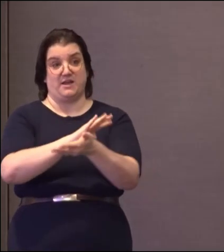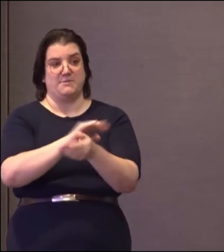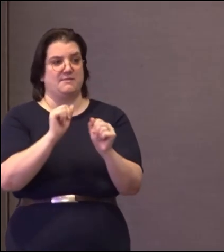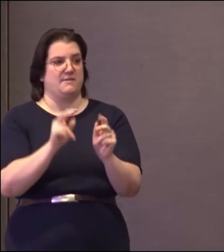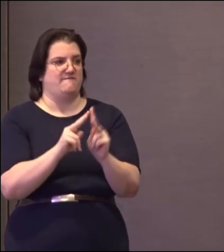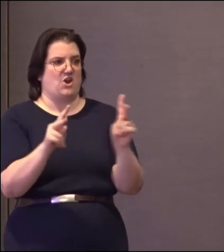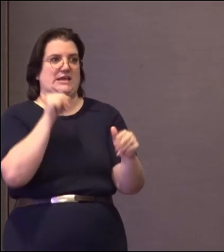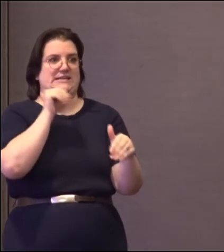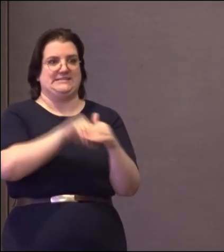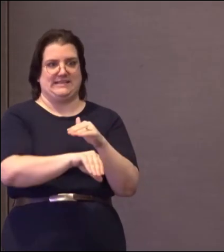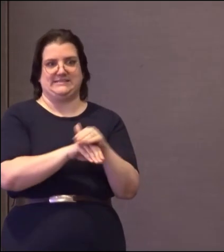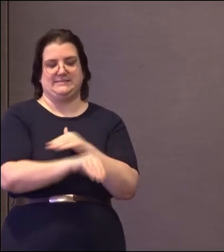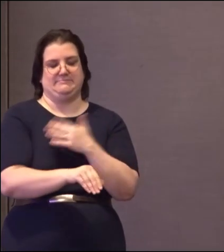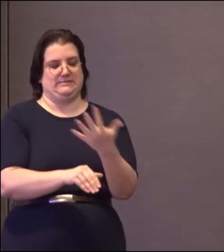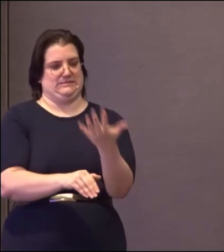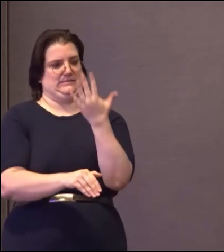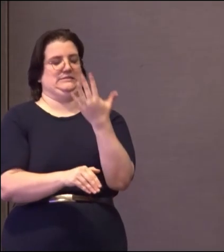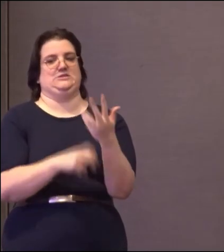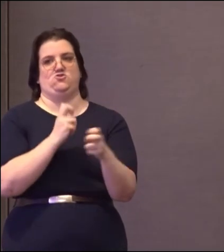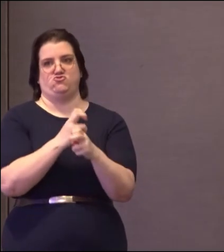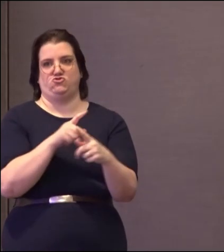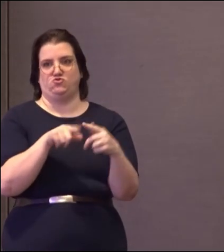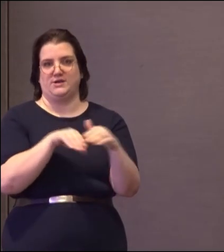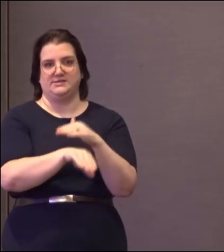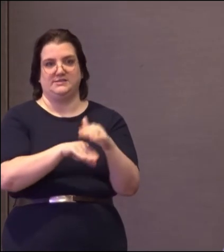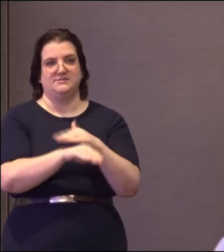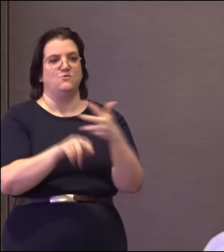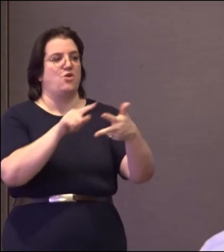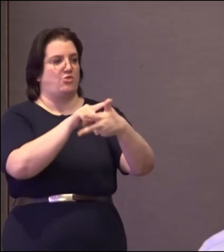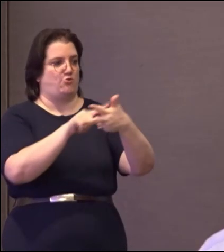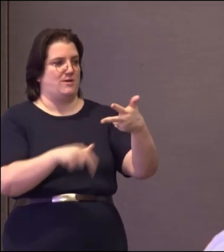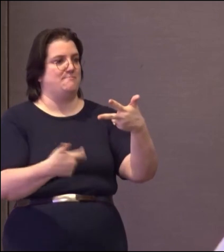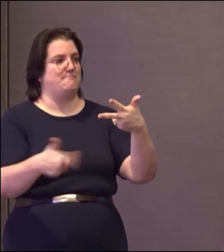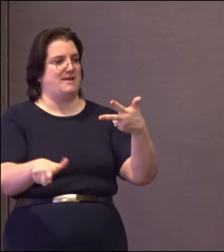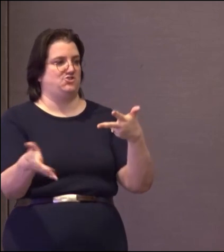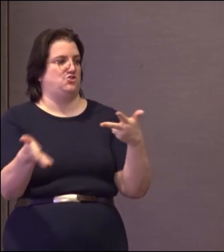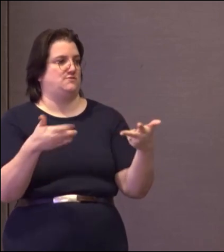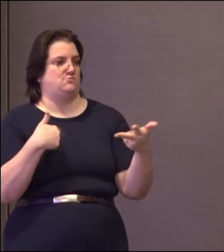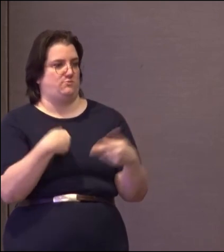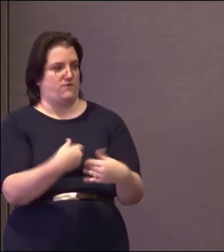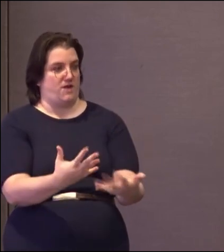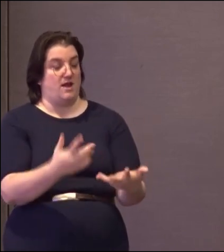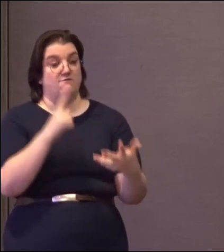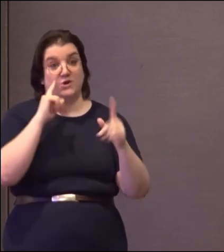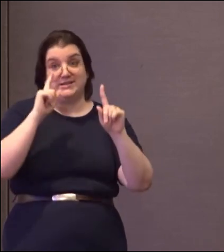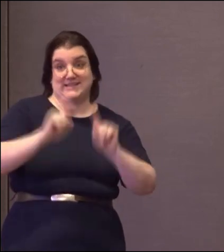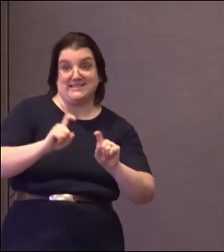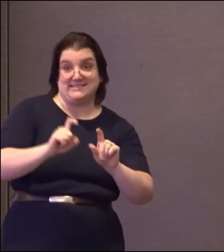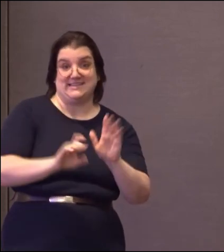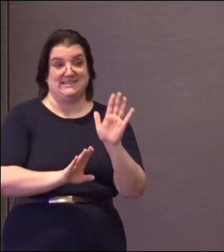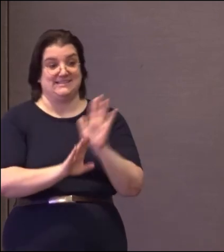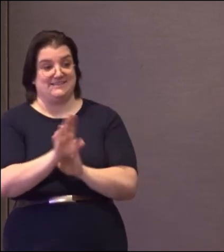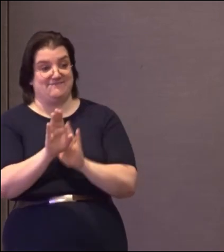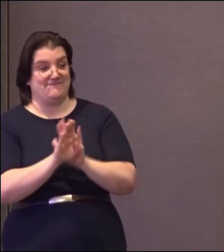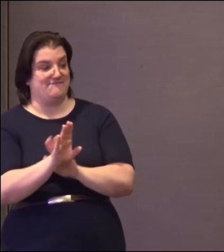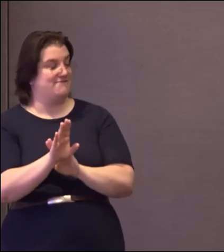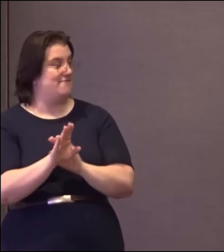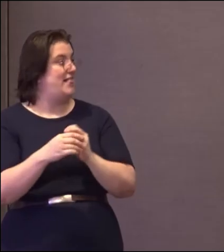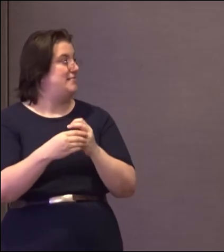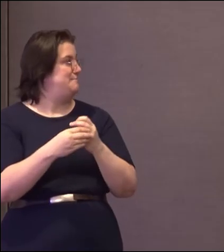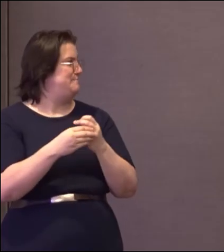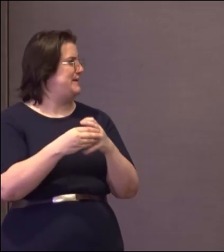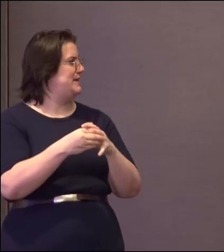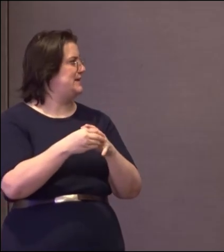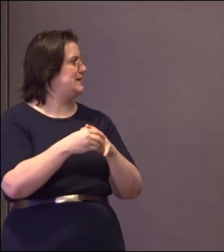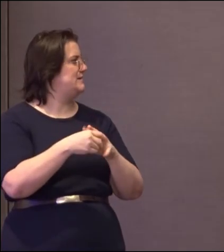very inaccessible. So those are the three main services we provide. And for testing, developing VPATs is very important.